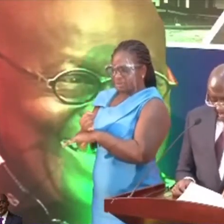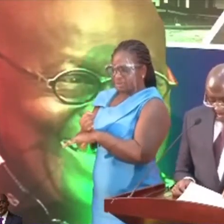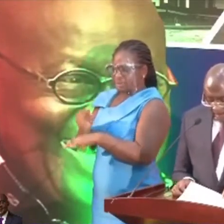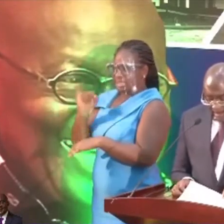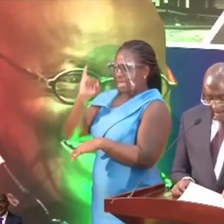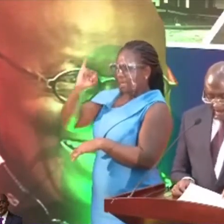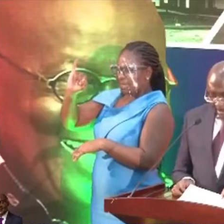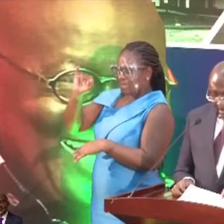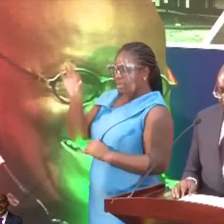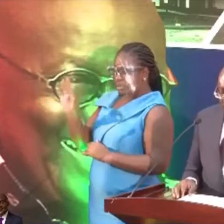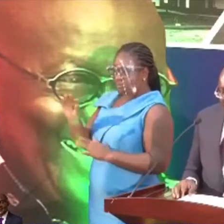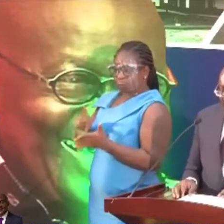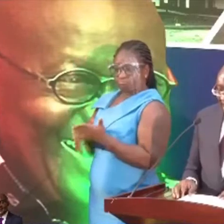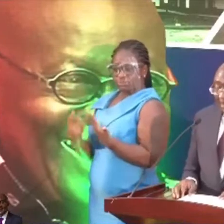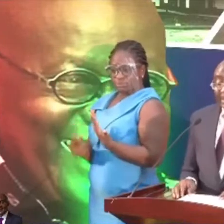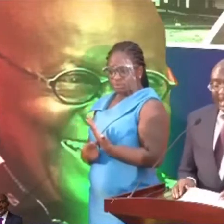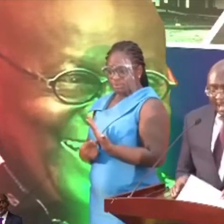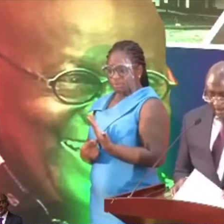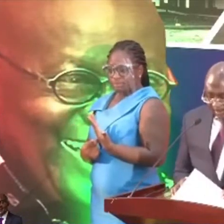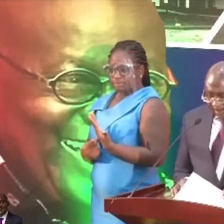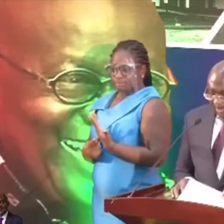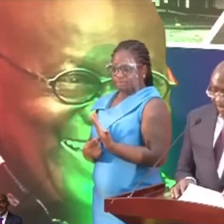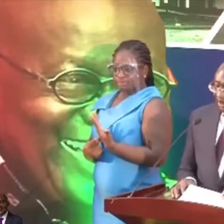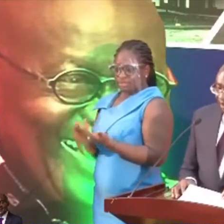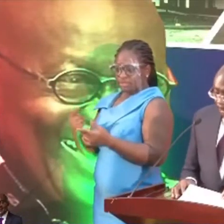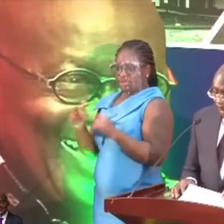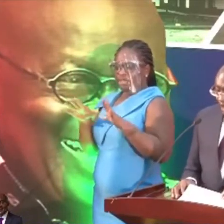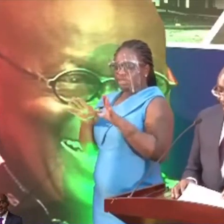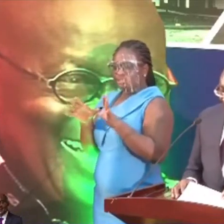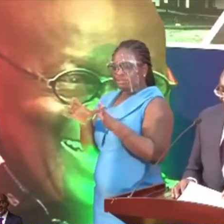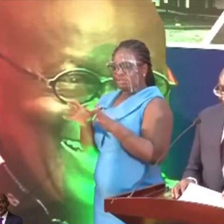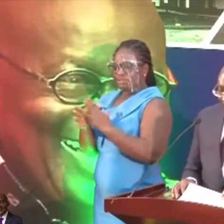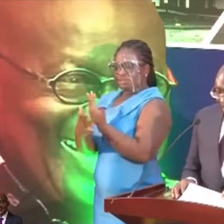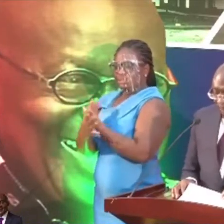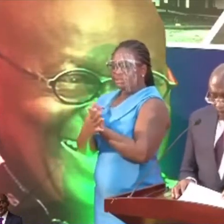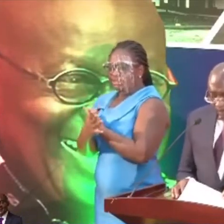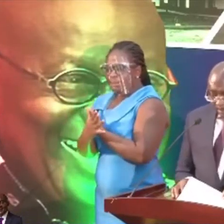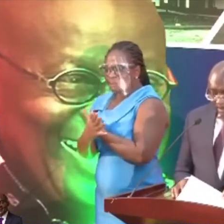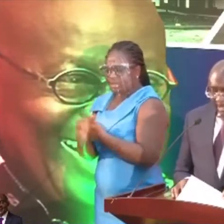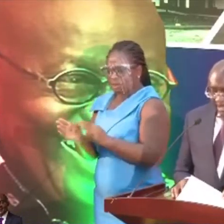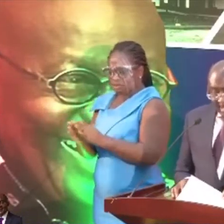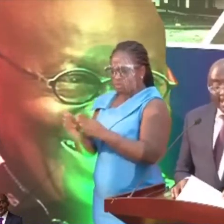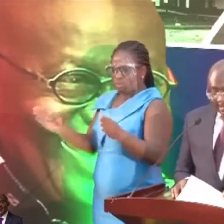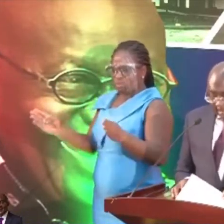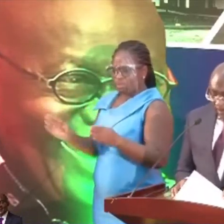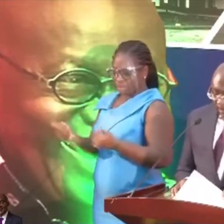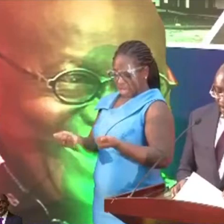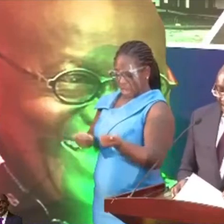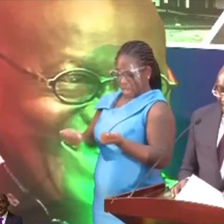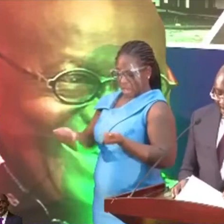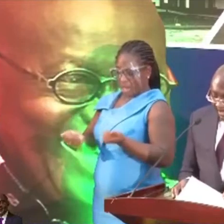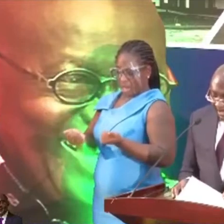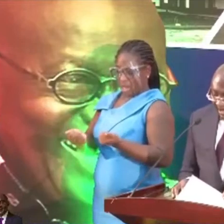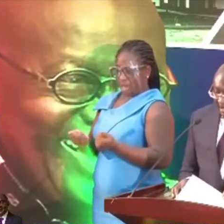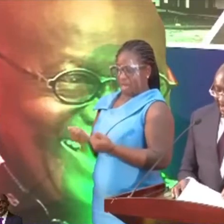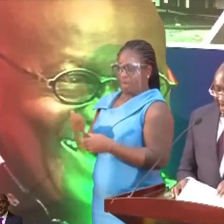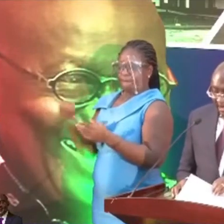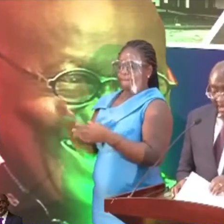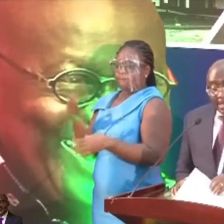1D1F program. The German car manufacturer Volkswagen has opened a car assembly plant in